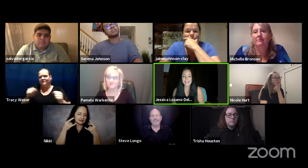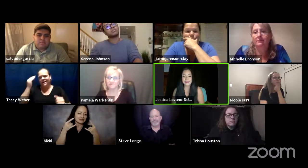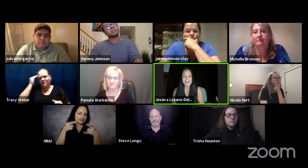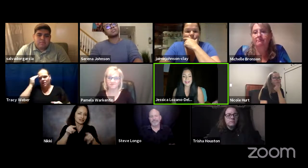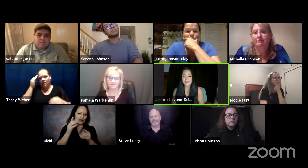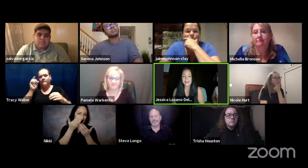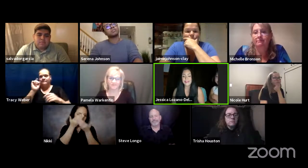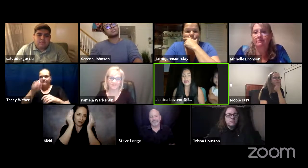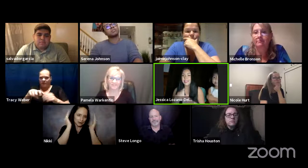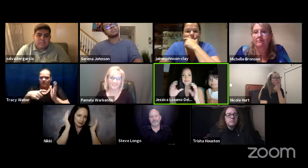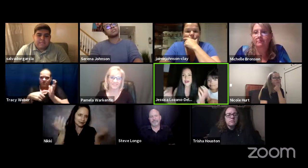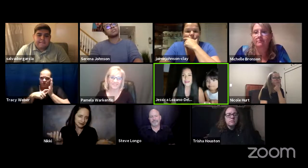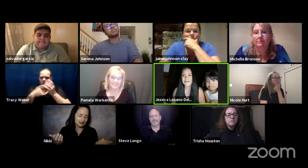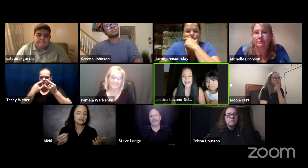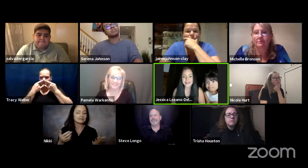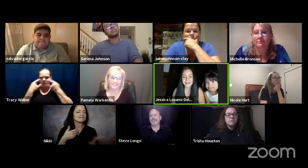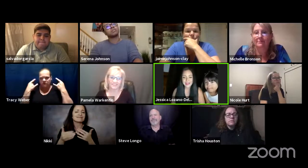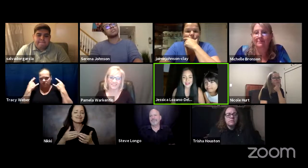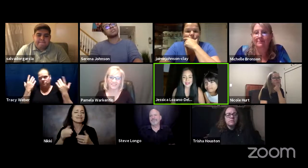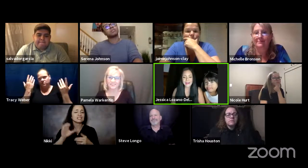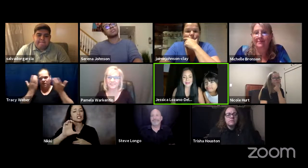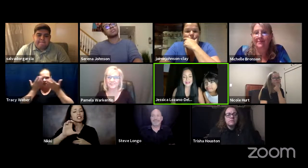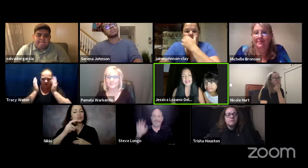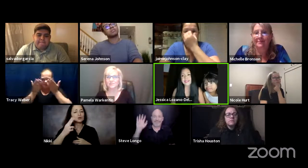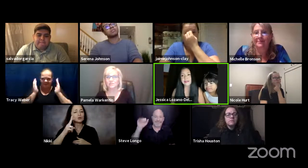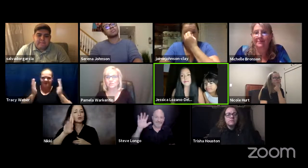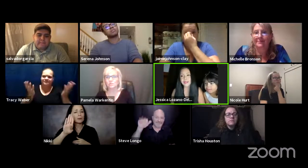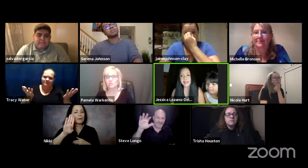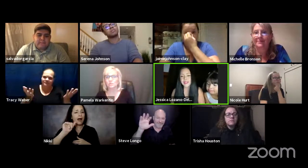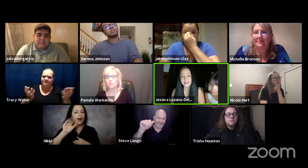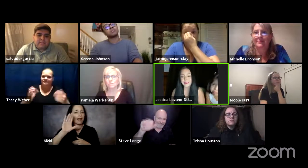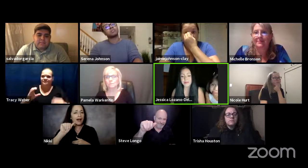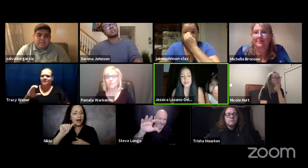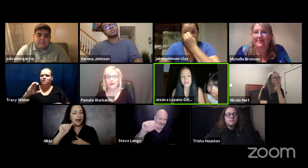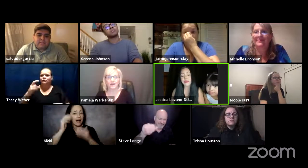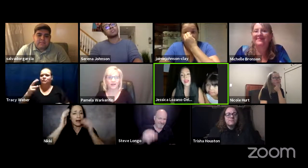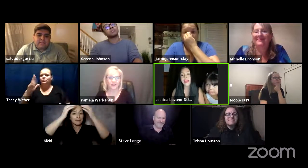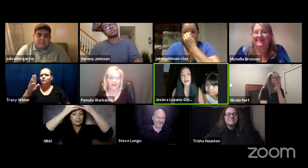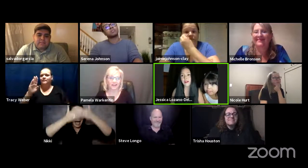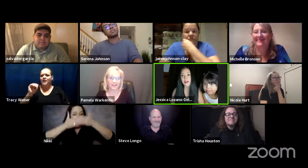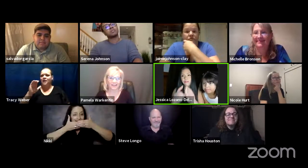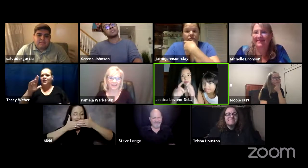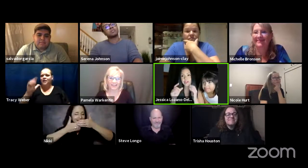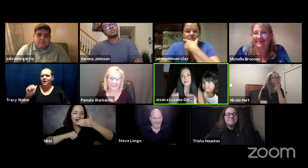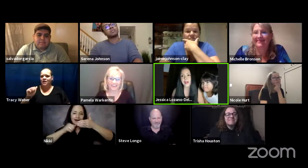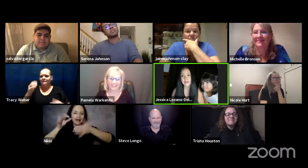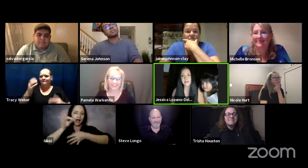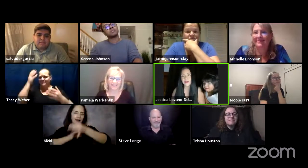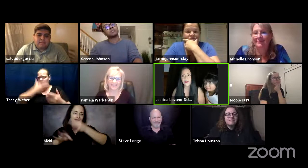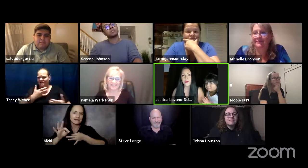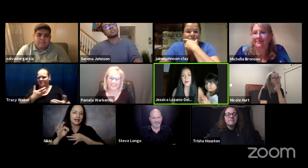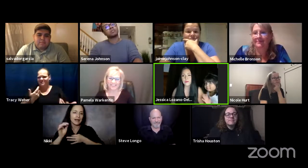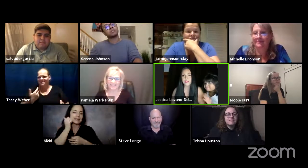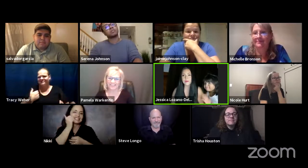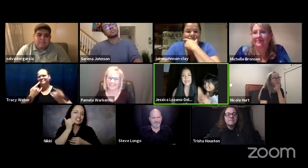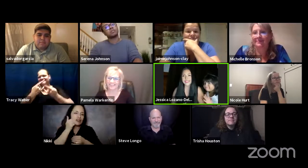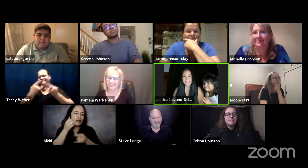too, even if it's like a Chewbacca mask, that doesn't substitute a cloth facial mask. So we just want to stay